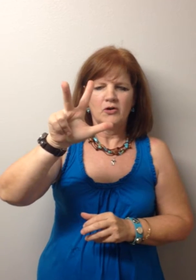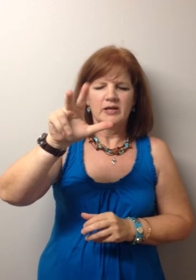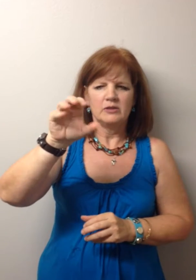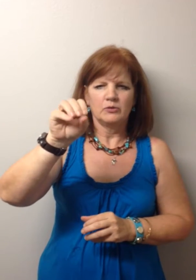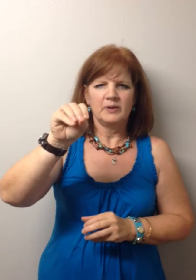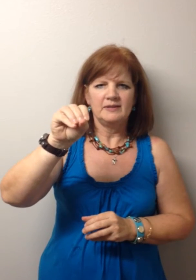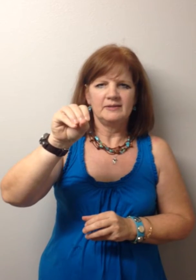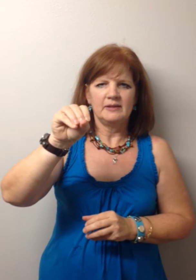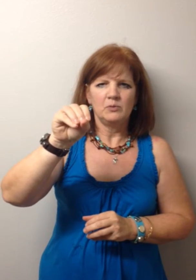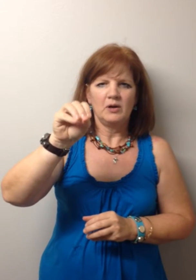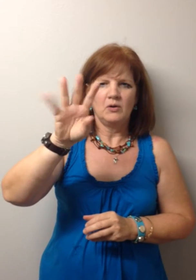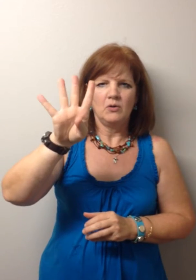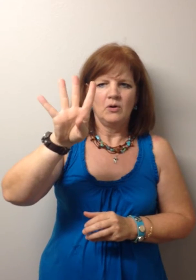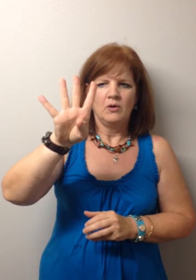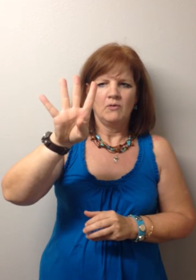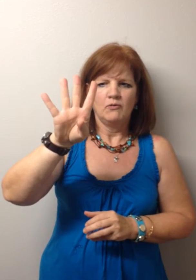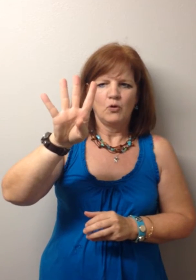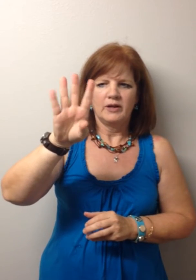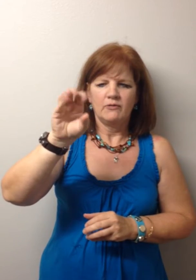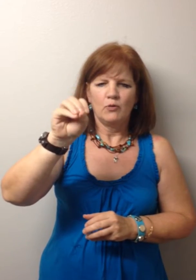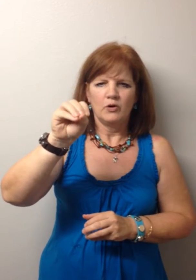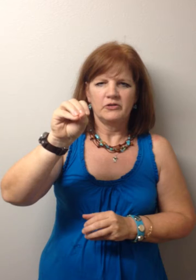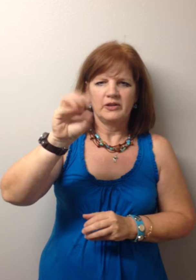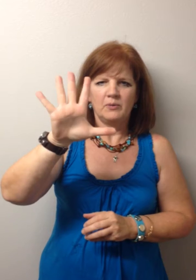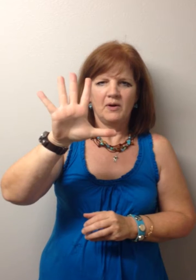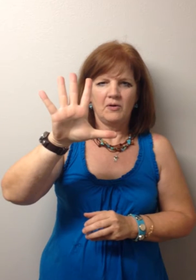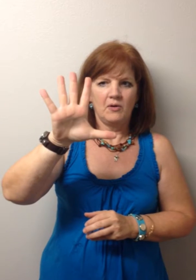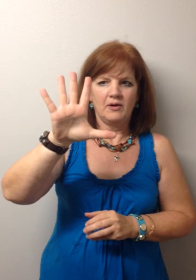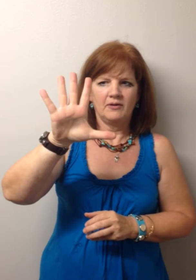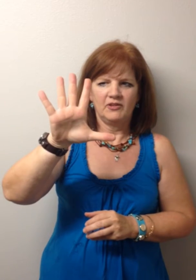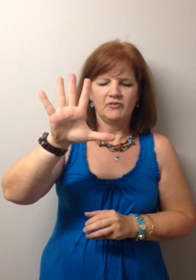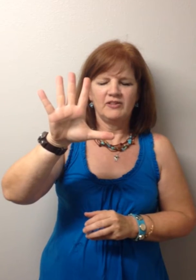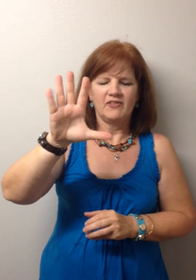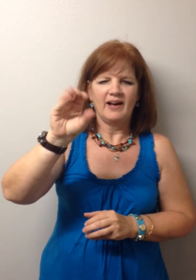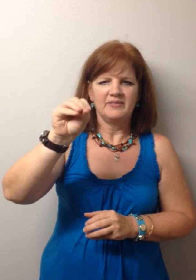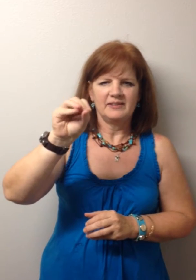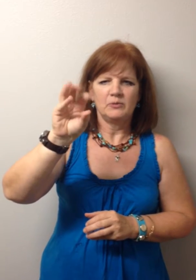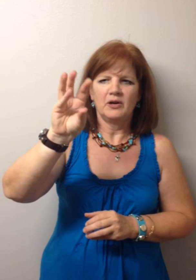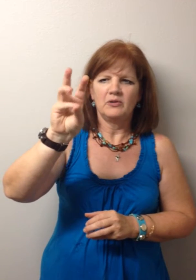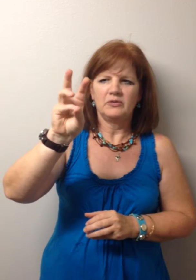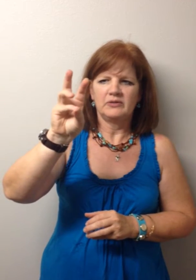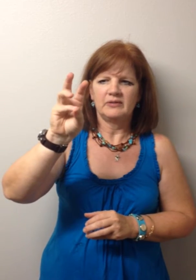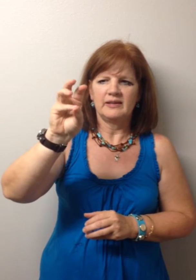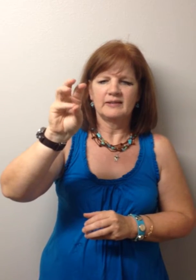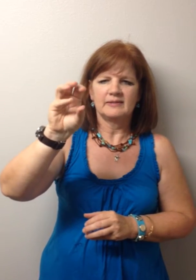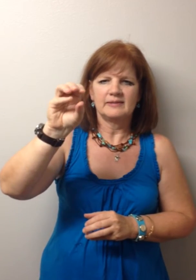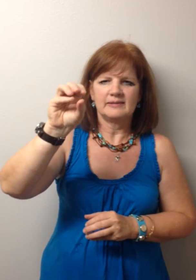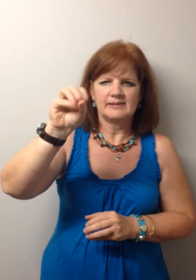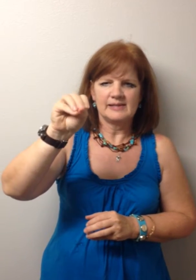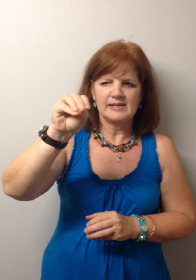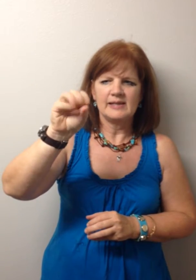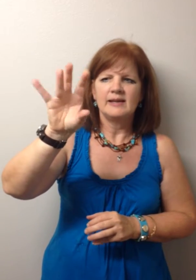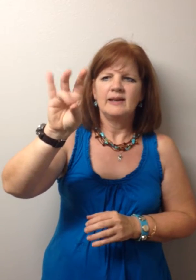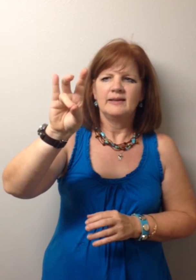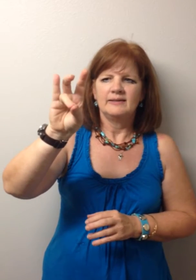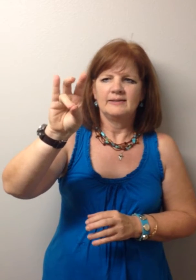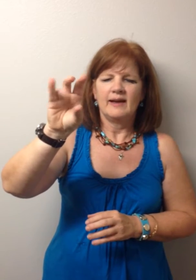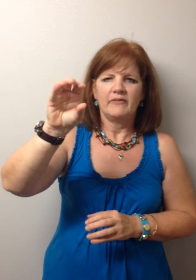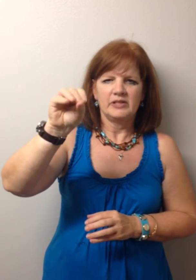30, 30, 40, 40, 55 zeros, 60,